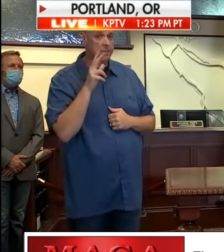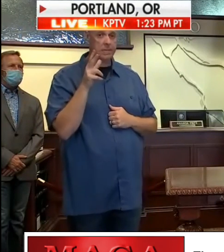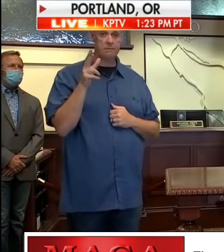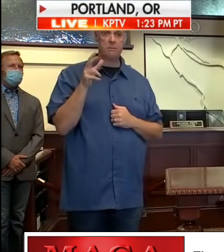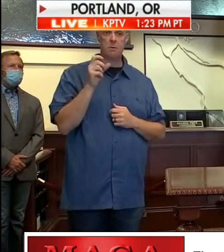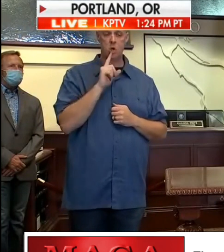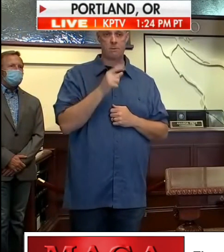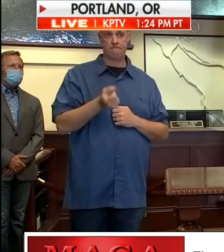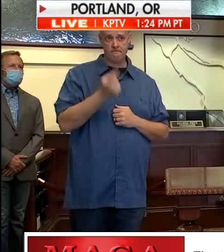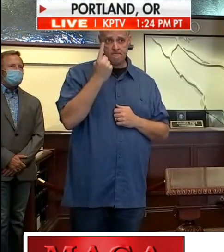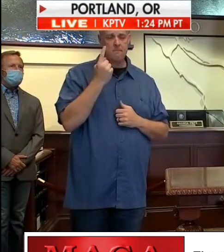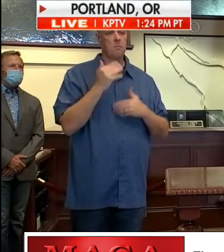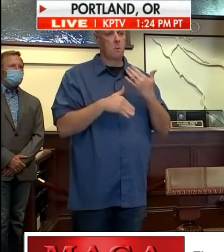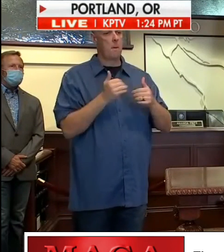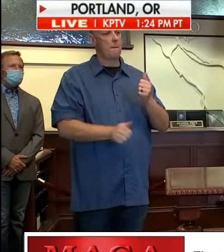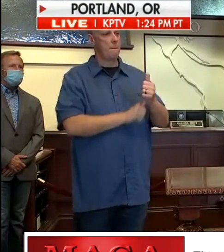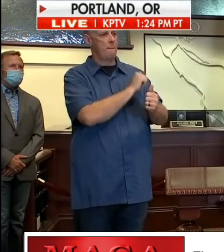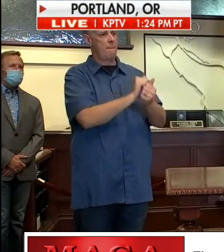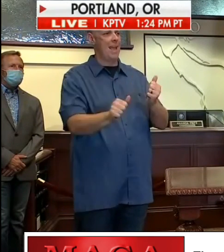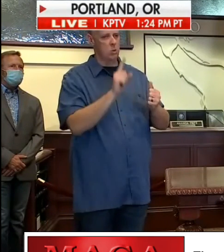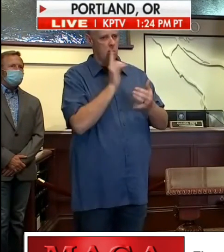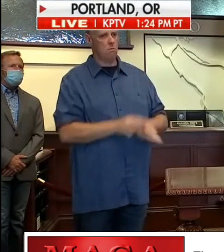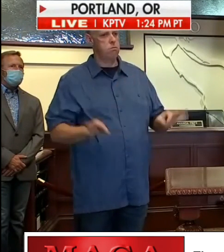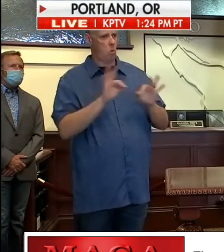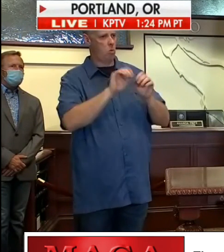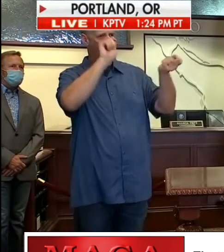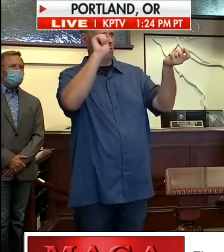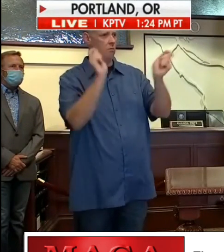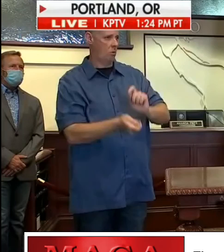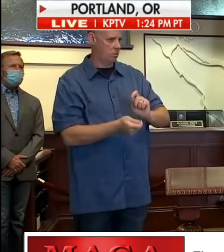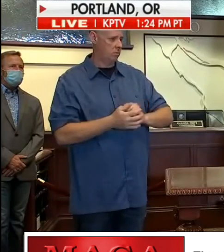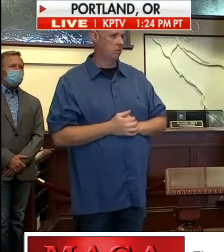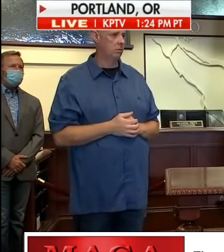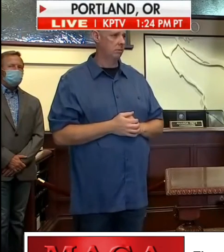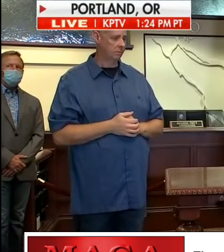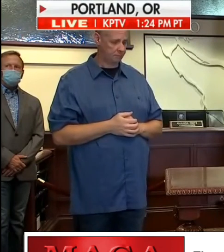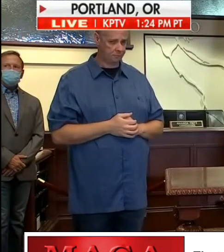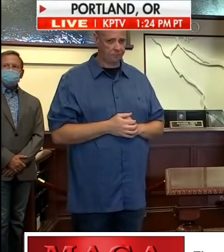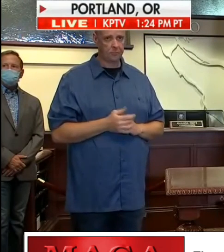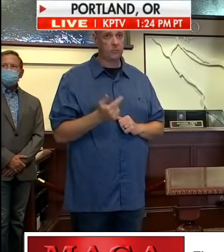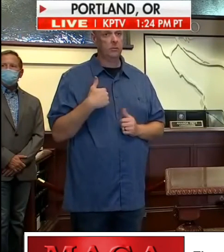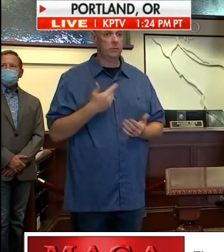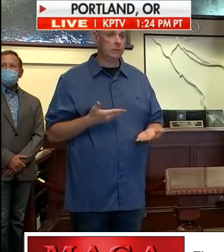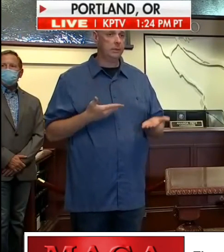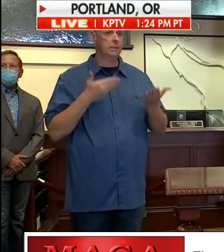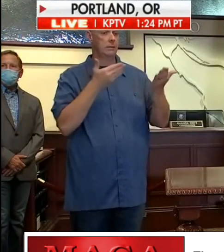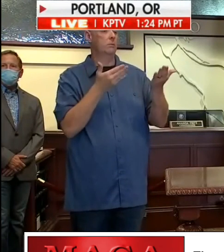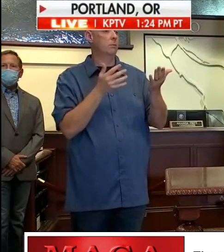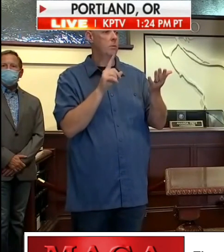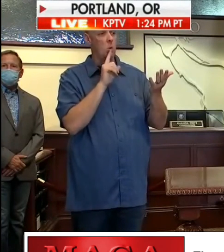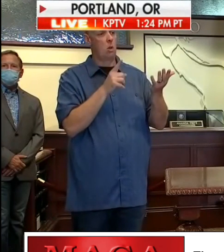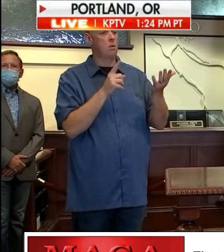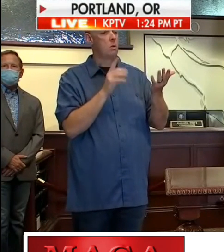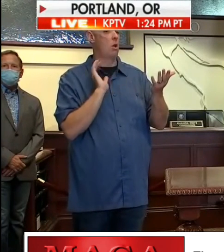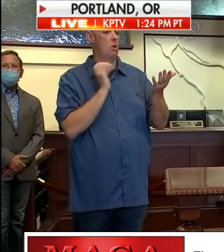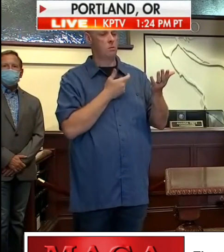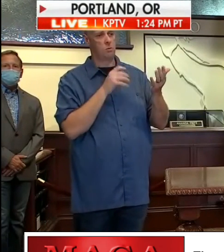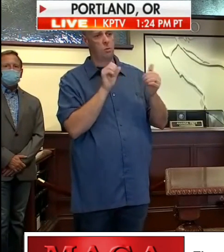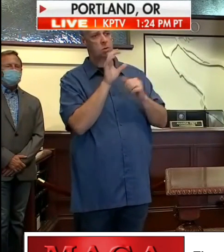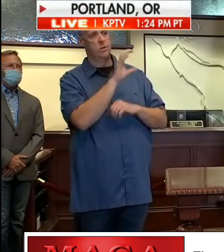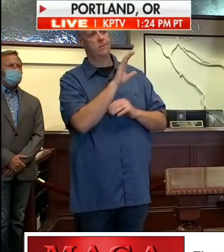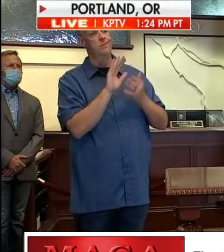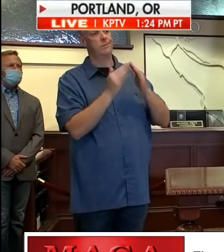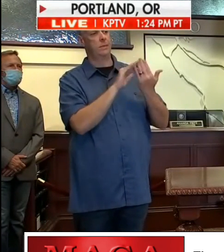understand, and pass fundamental reforms. I'm now engaging with our Citizen Review